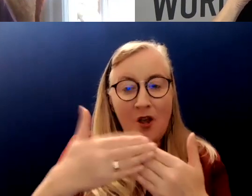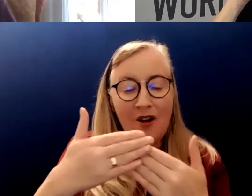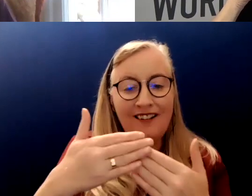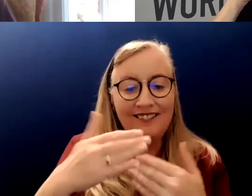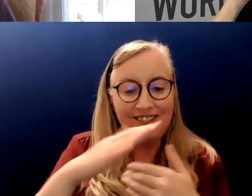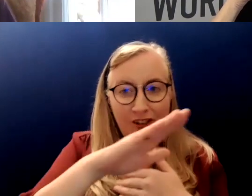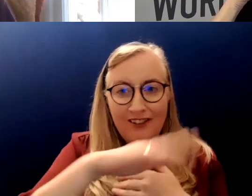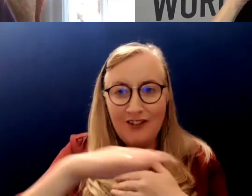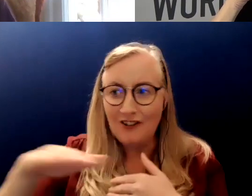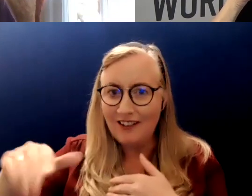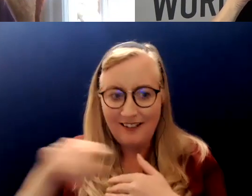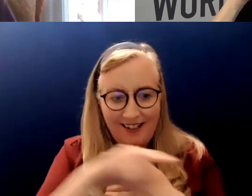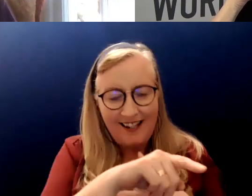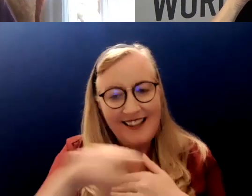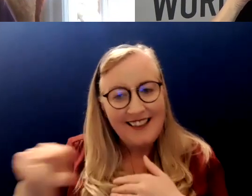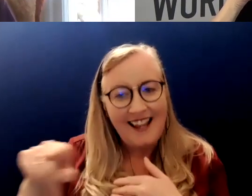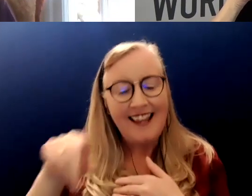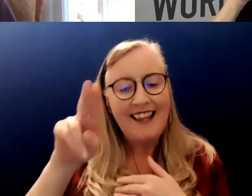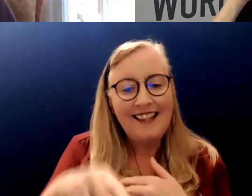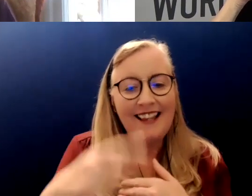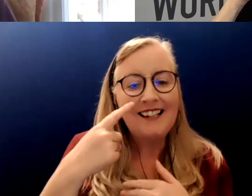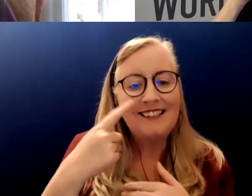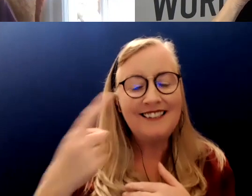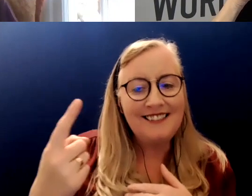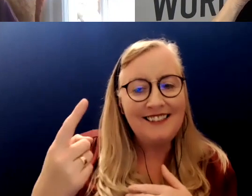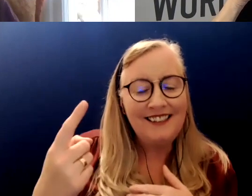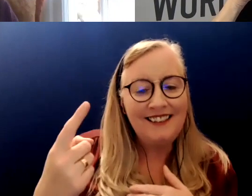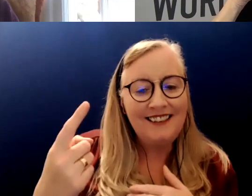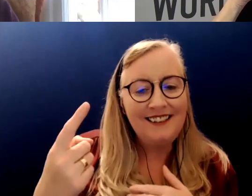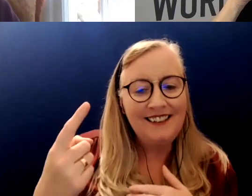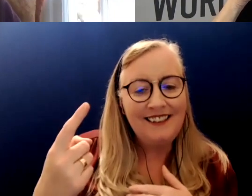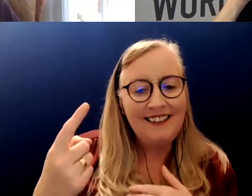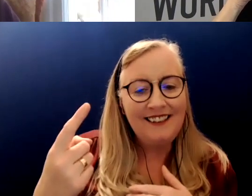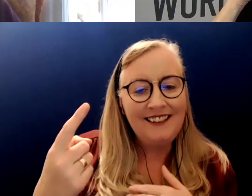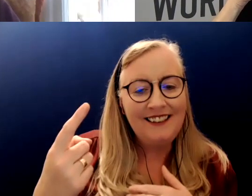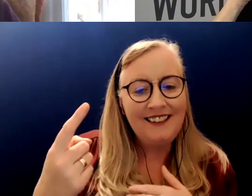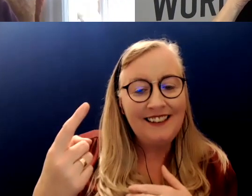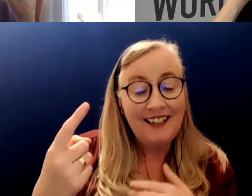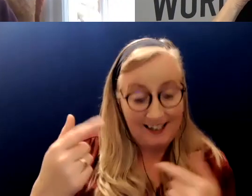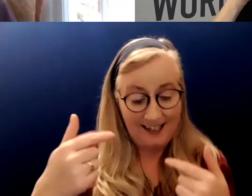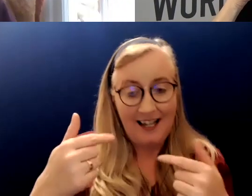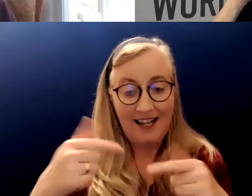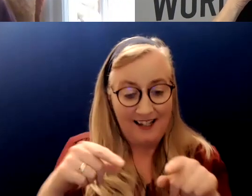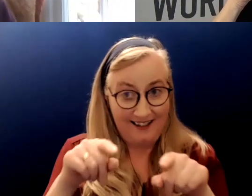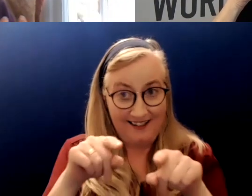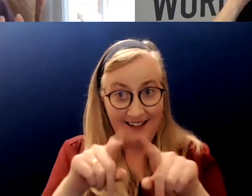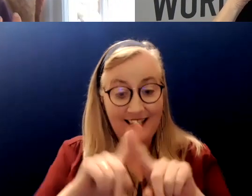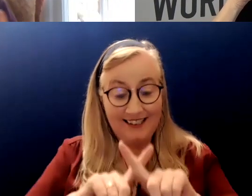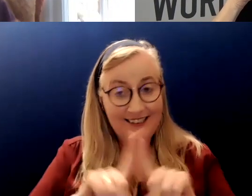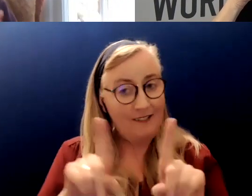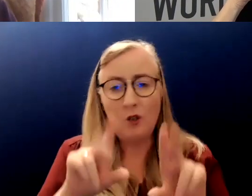to see the that the different parts of them don't have to be